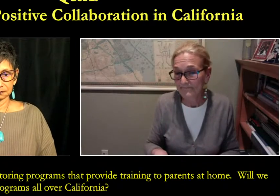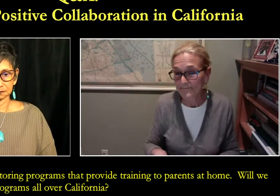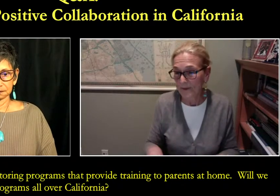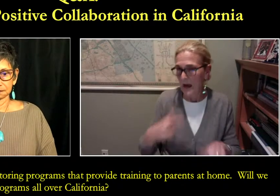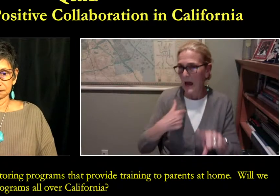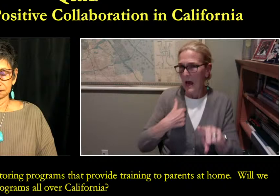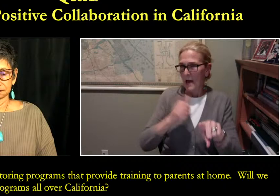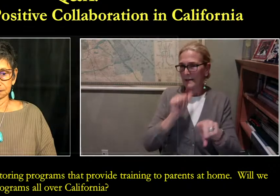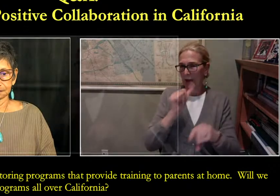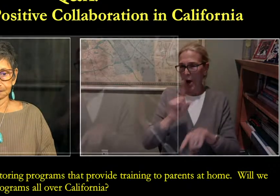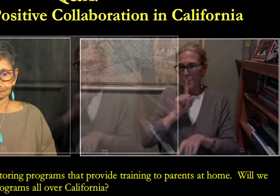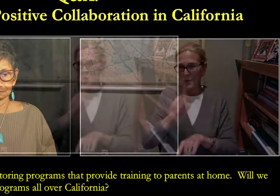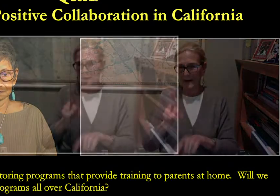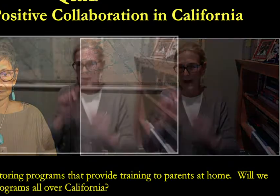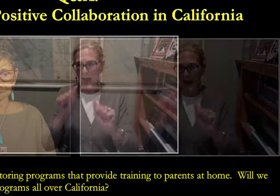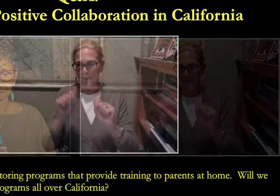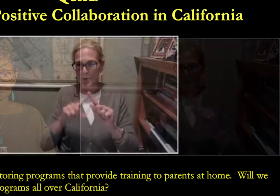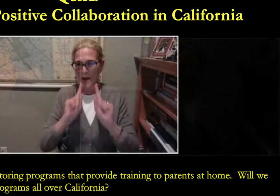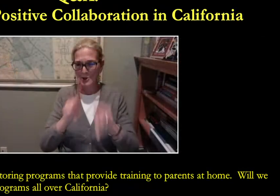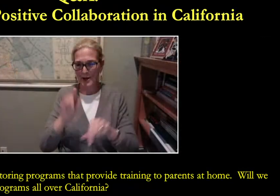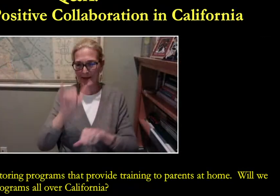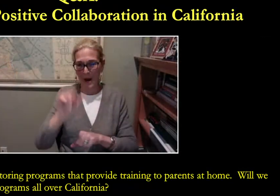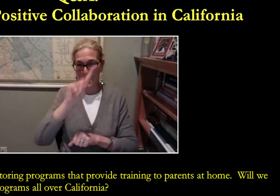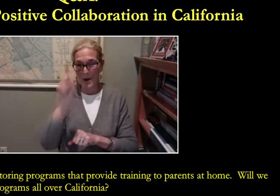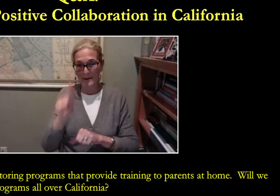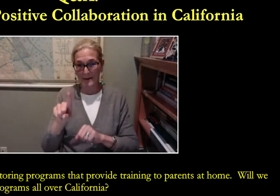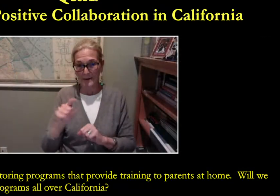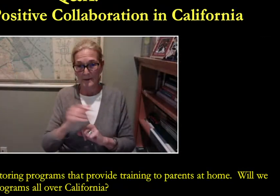of programs all over California?